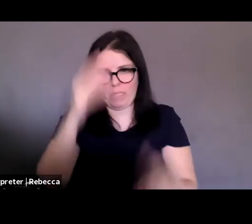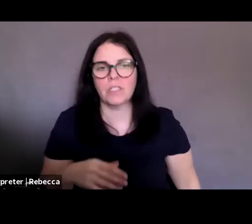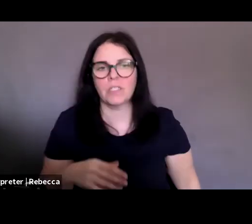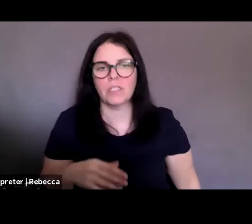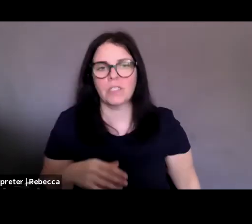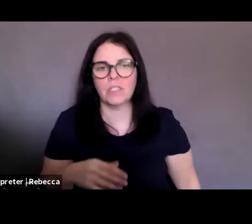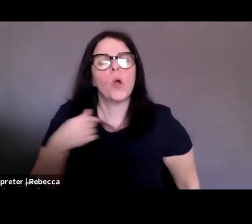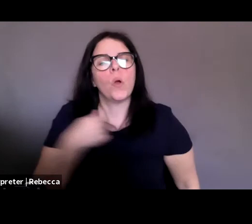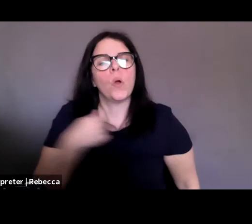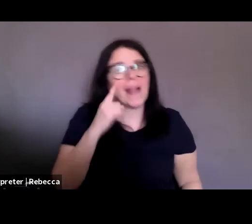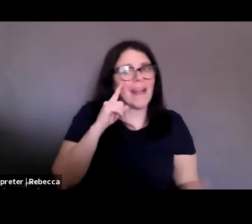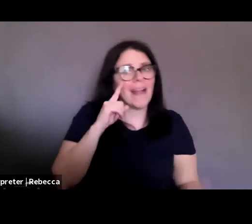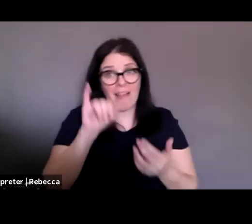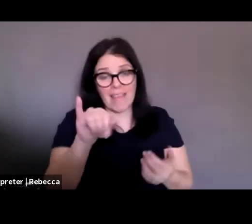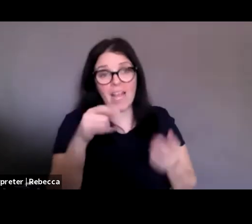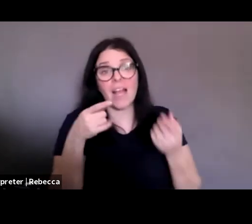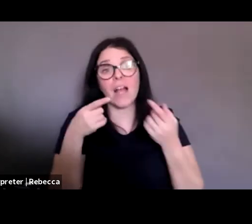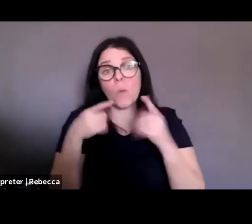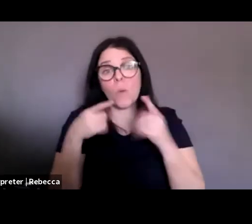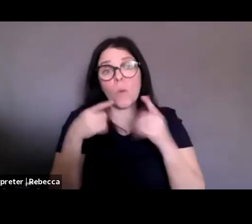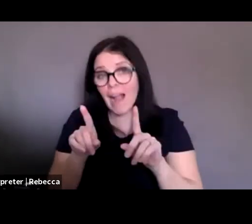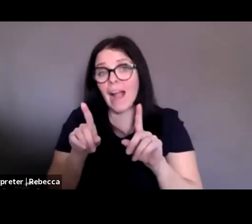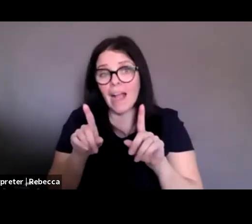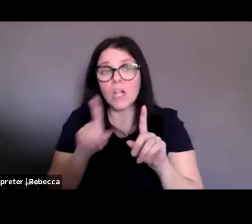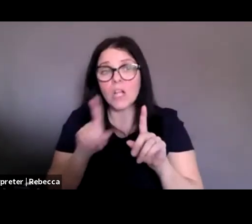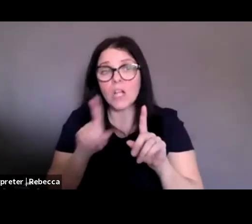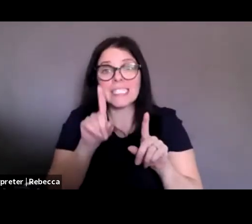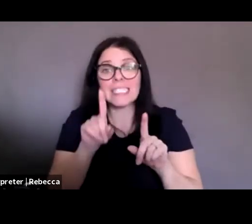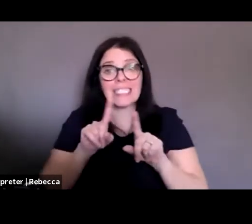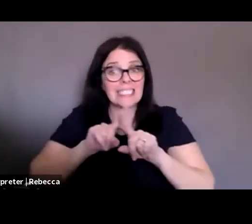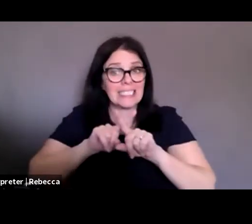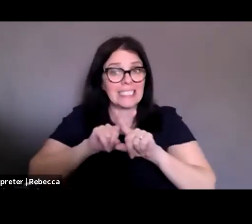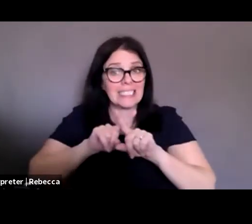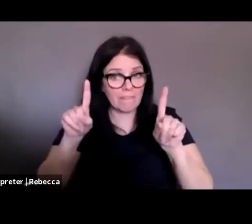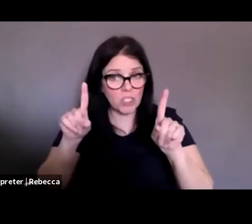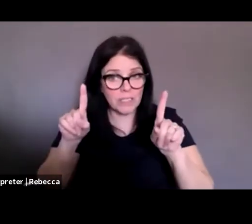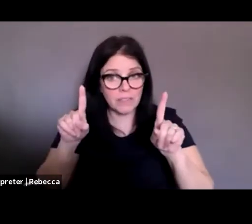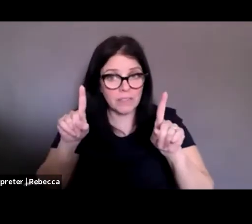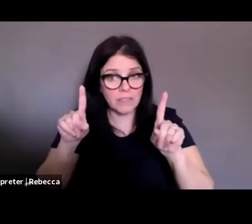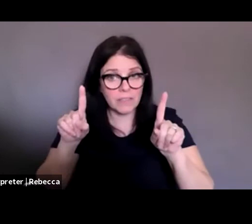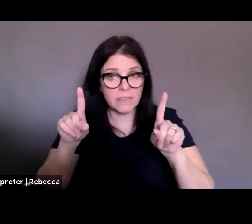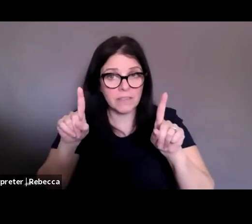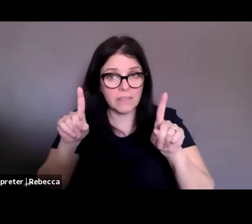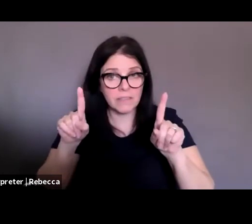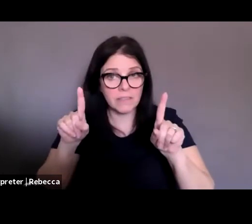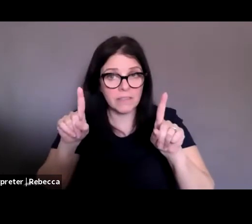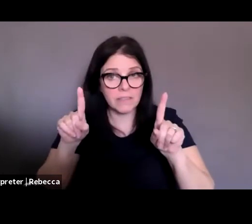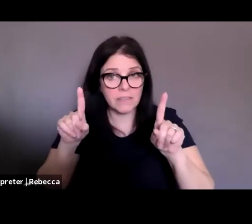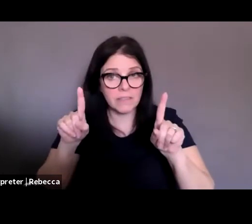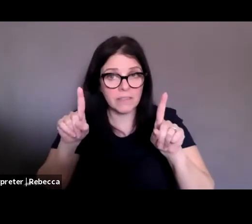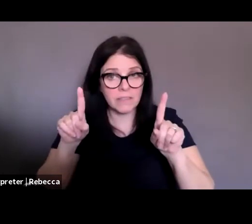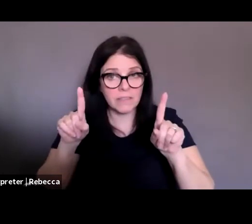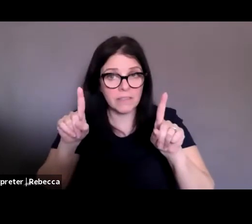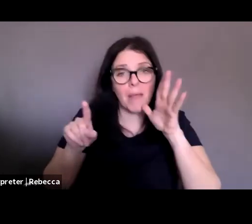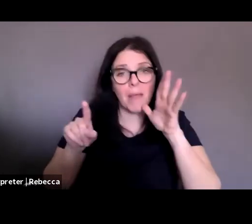while there was a differential in terms of how often mothers and fathers lost custody in the